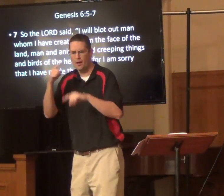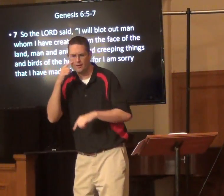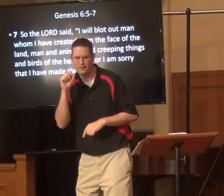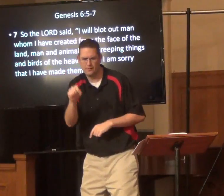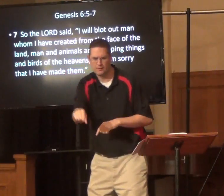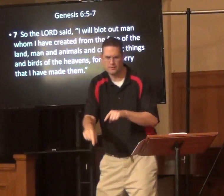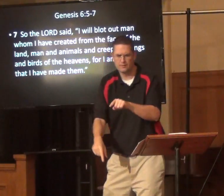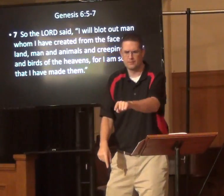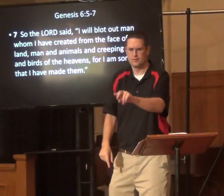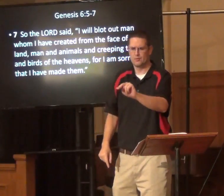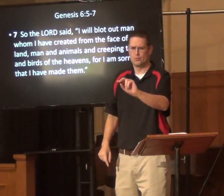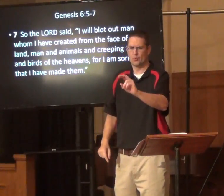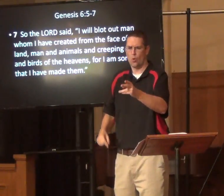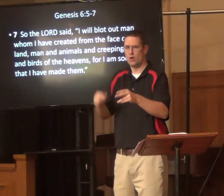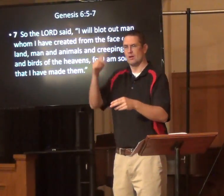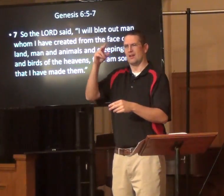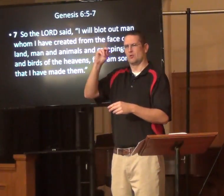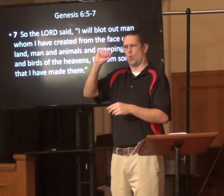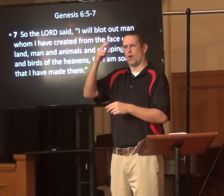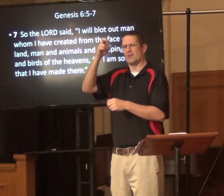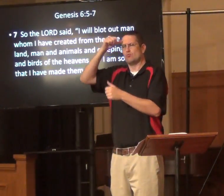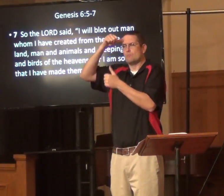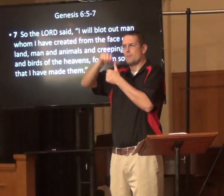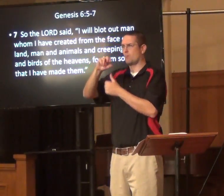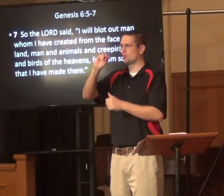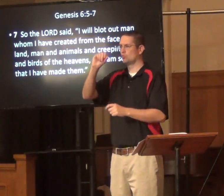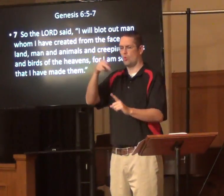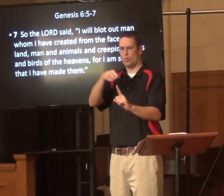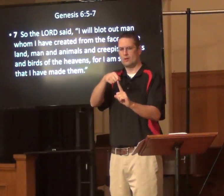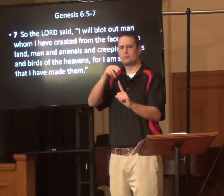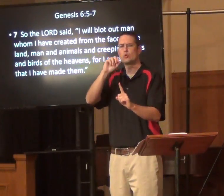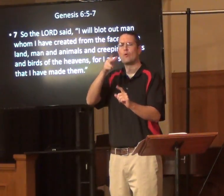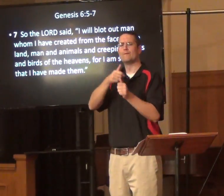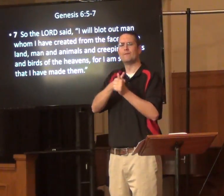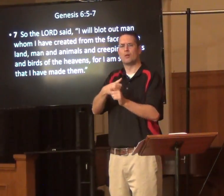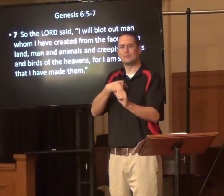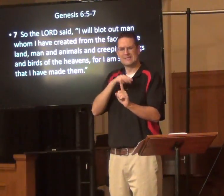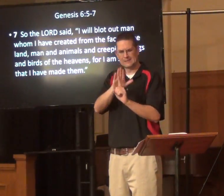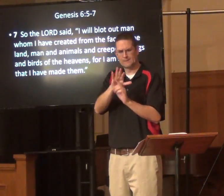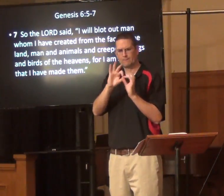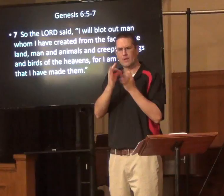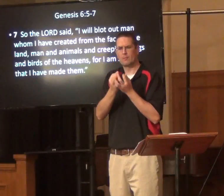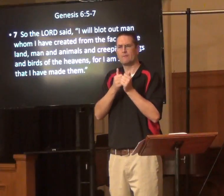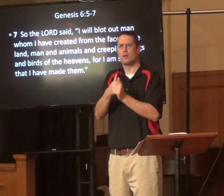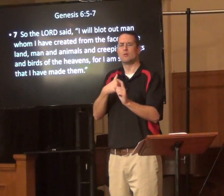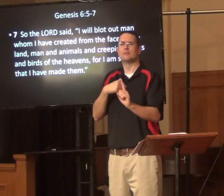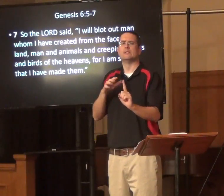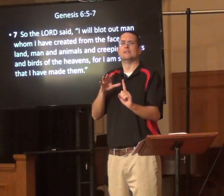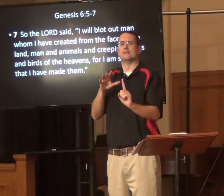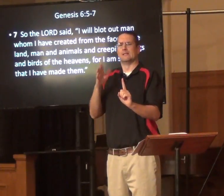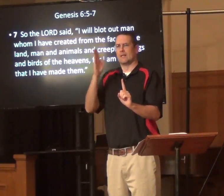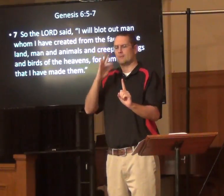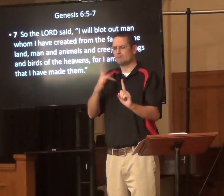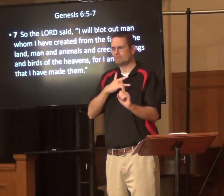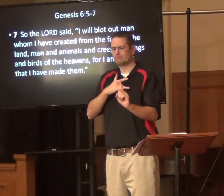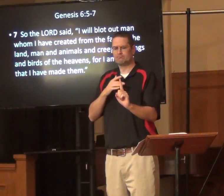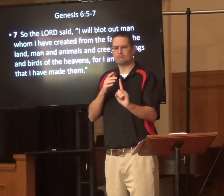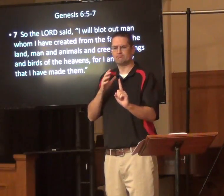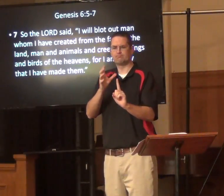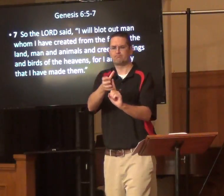wipe them off of the earth. But he saw one man, Noah. He remembered Noah. Noah followed him and his family